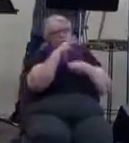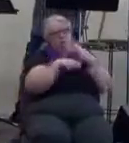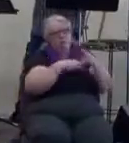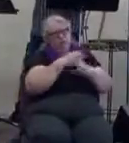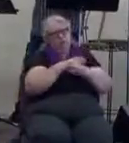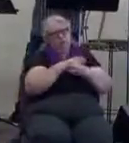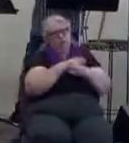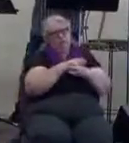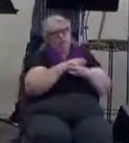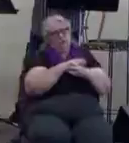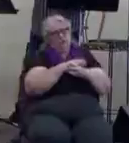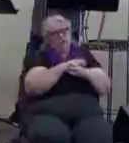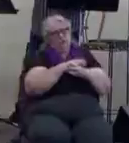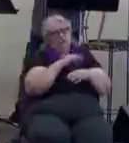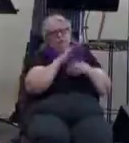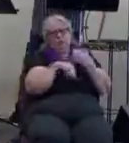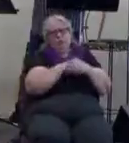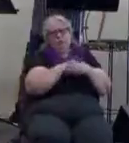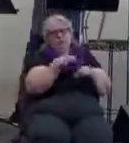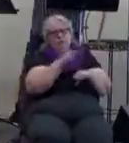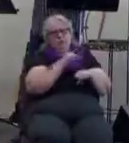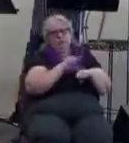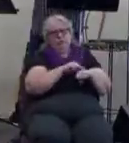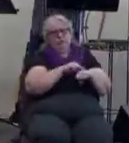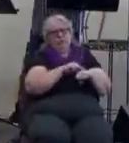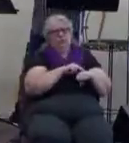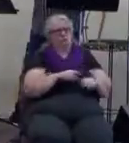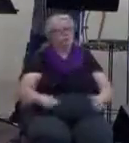Or nations, I should say, in one world.